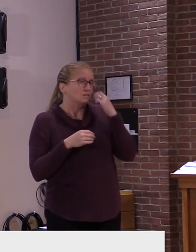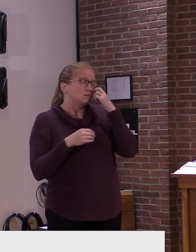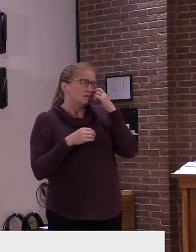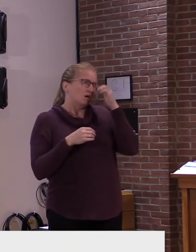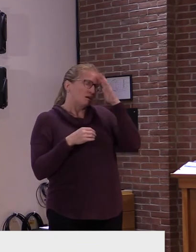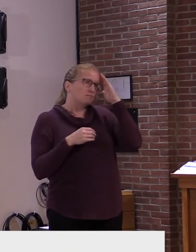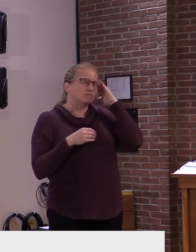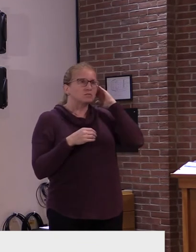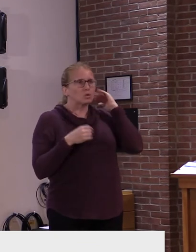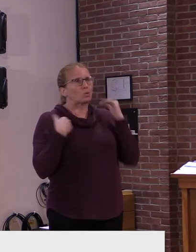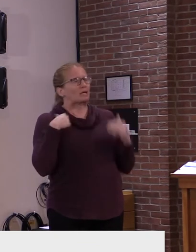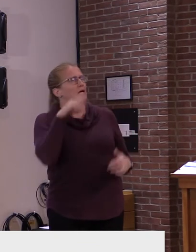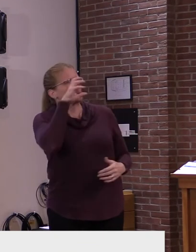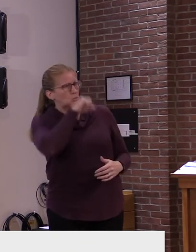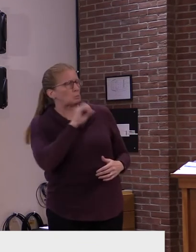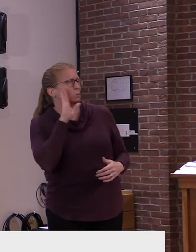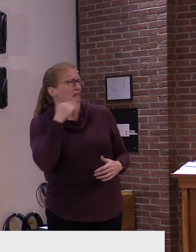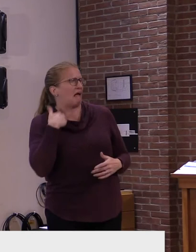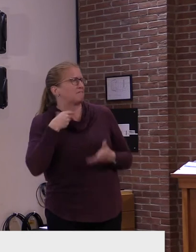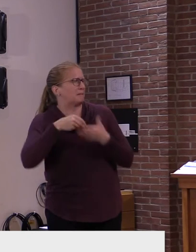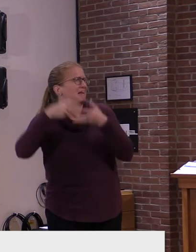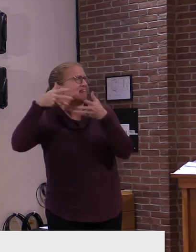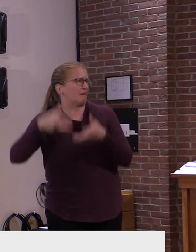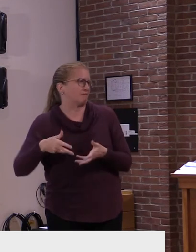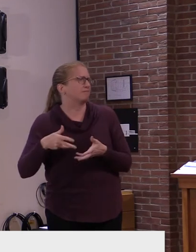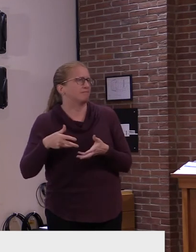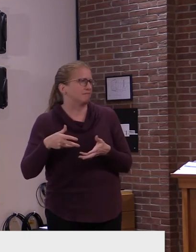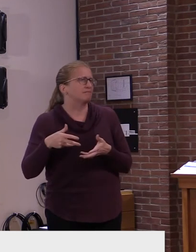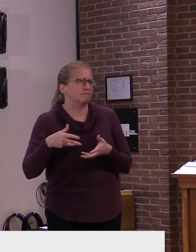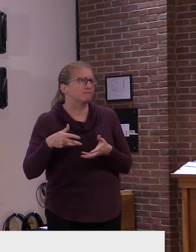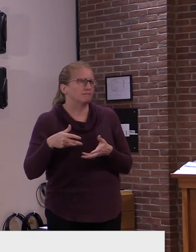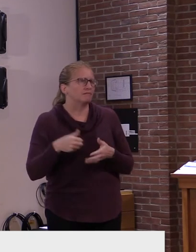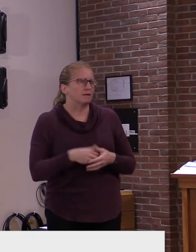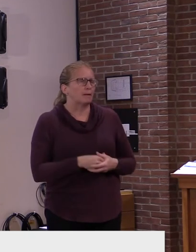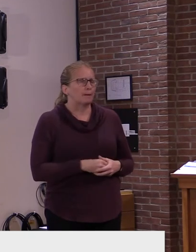significant amount of money left over so we we